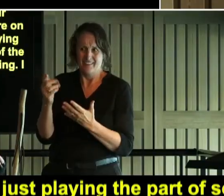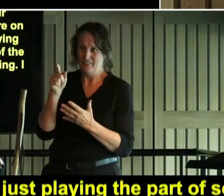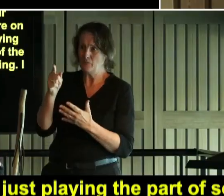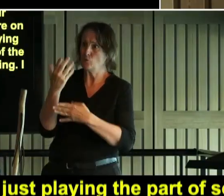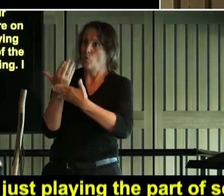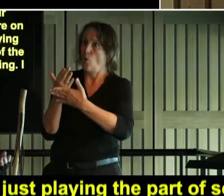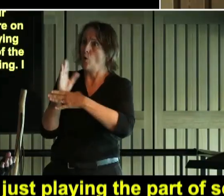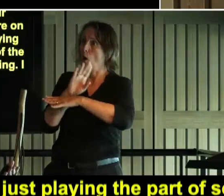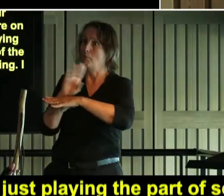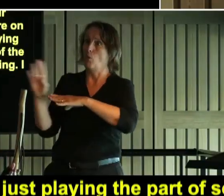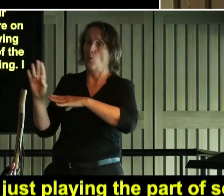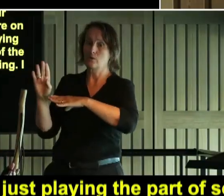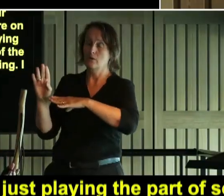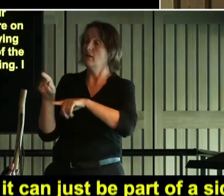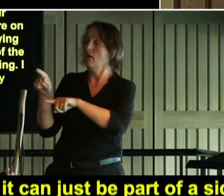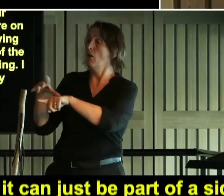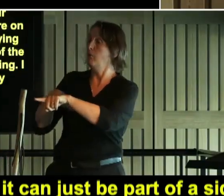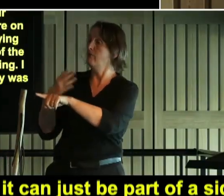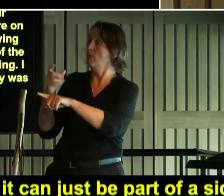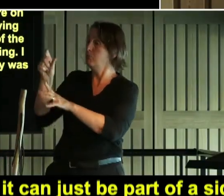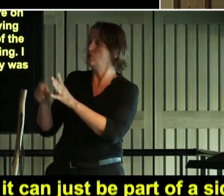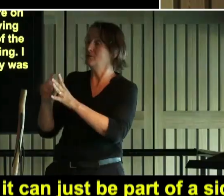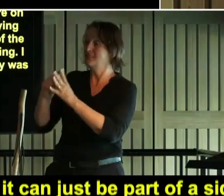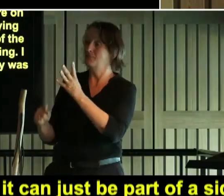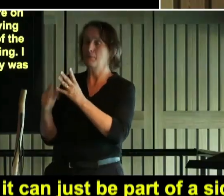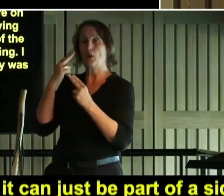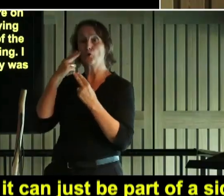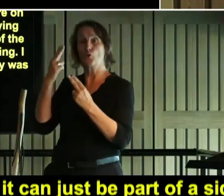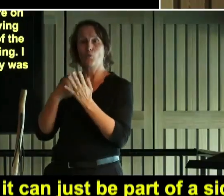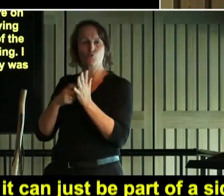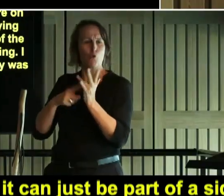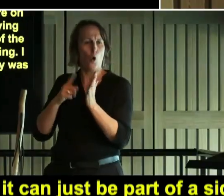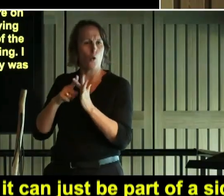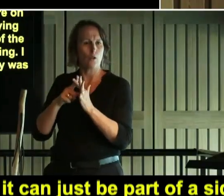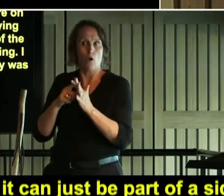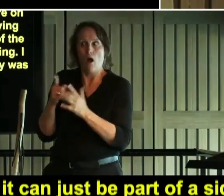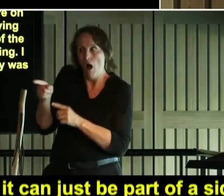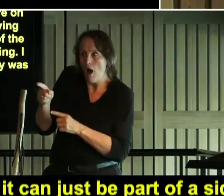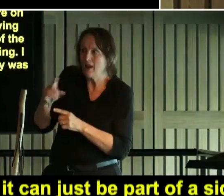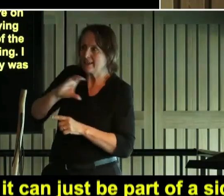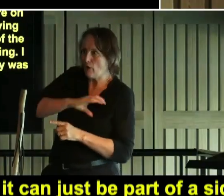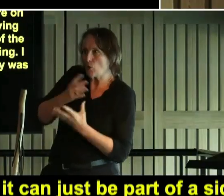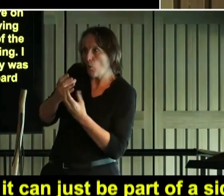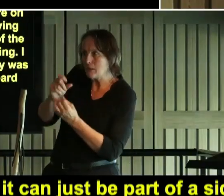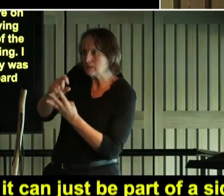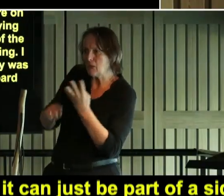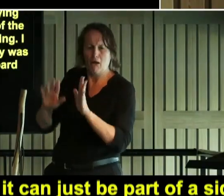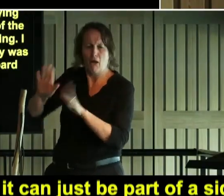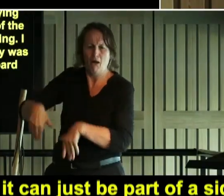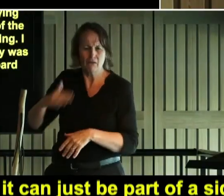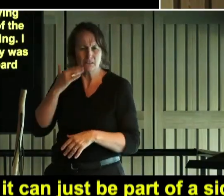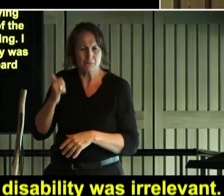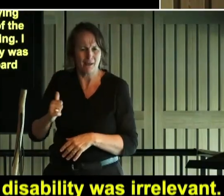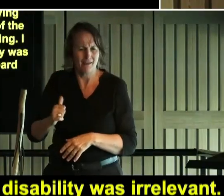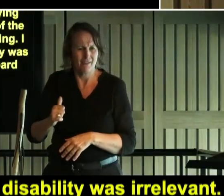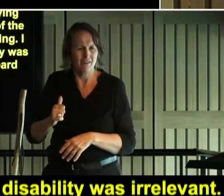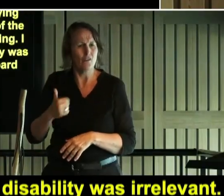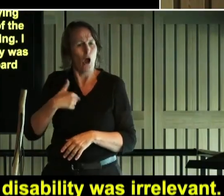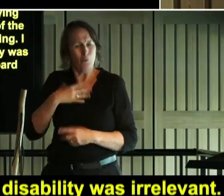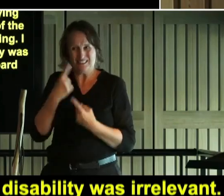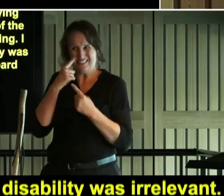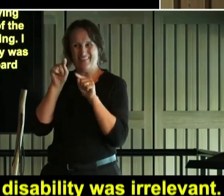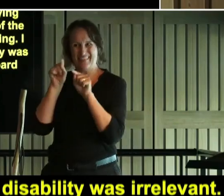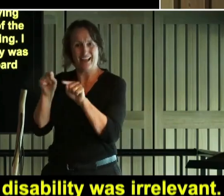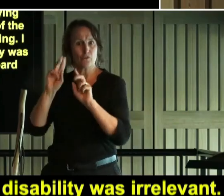on a board, and it was someone with a disability, just playing a normal role, part of the everyday thing there. And I thought, I want to see more of